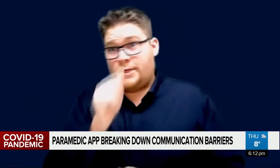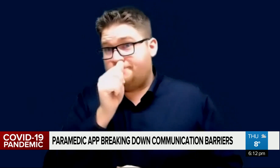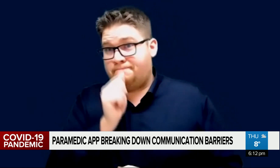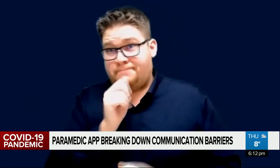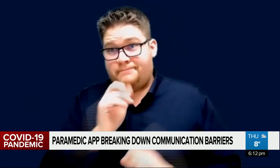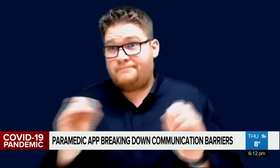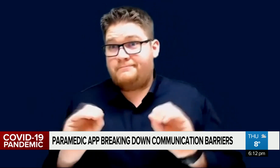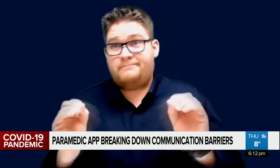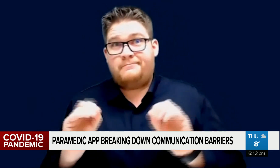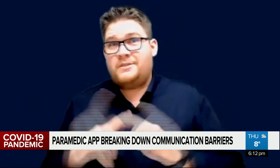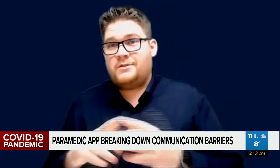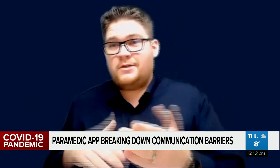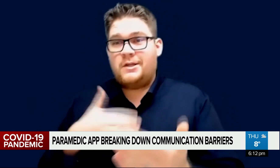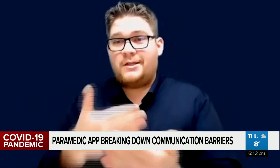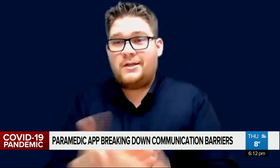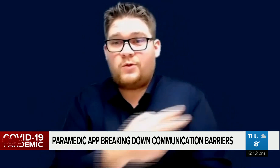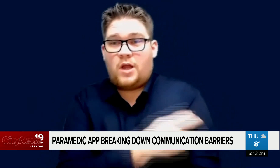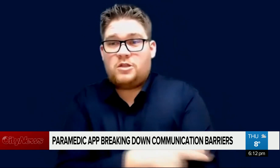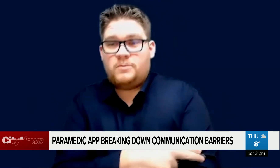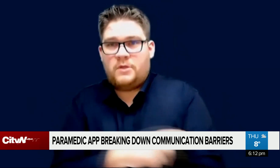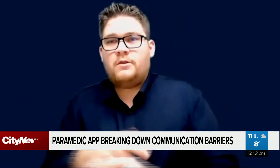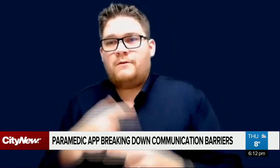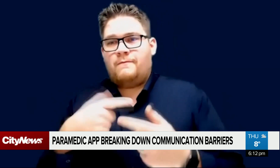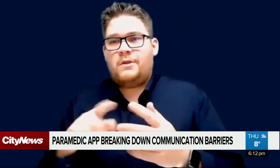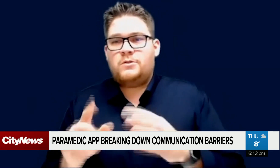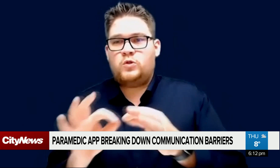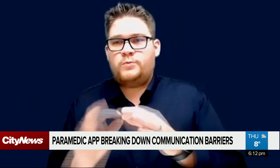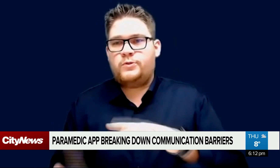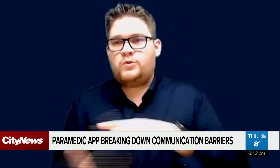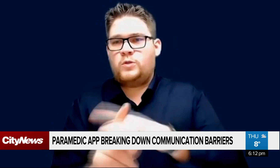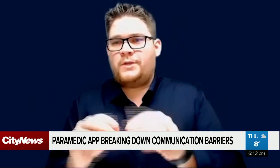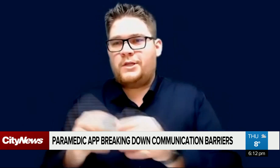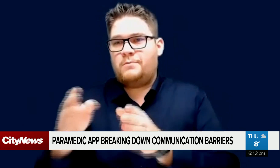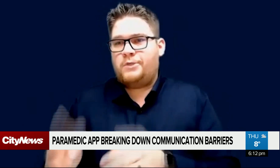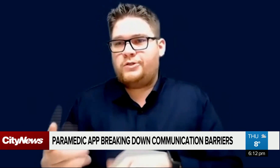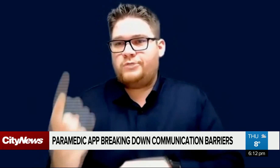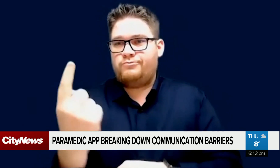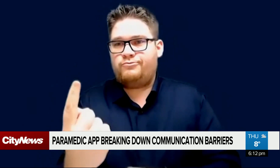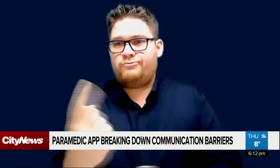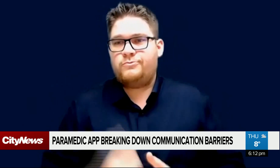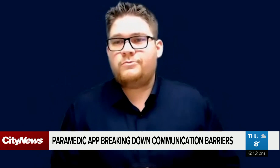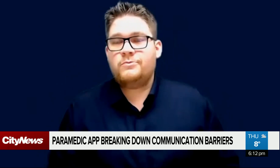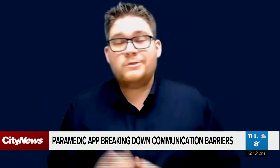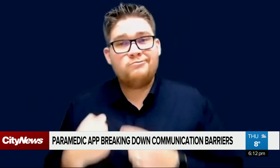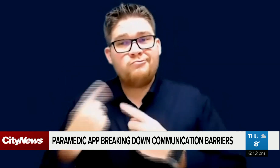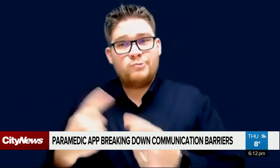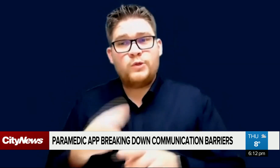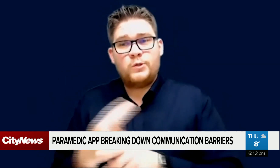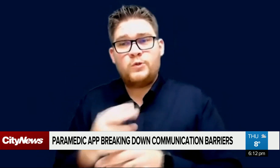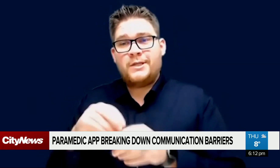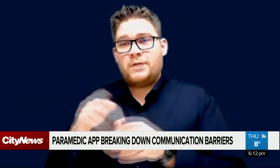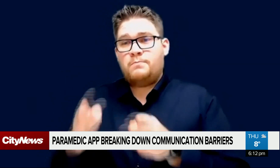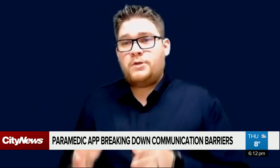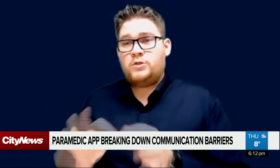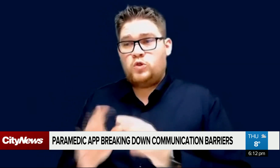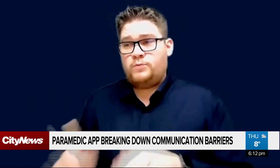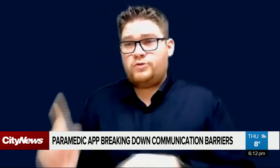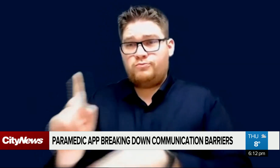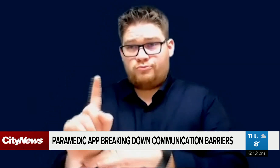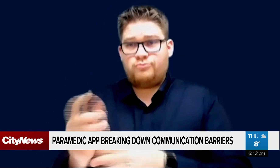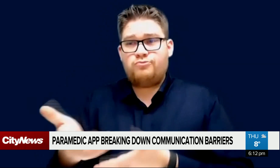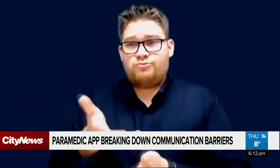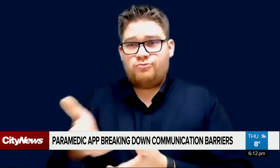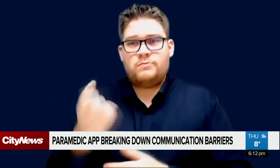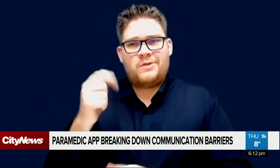English, or, relying on others who are there that can communicate with them until an interpreter can show up